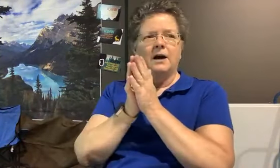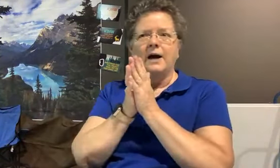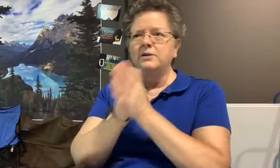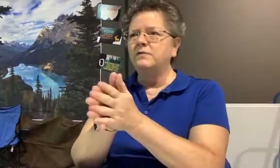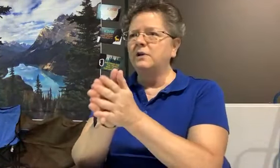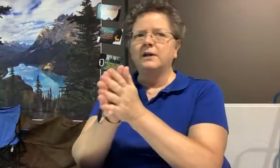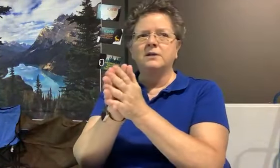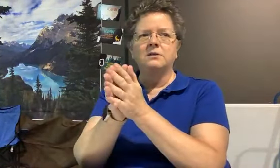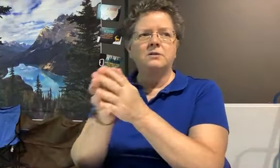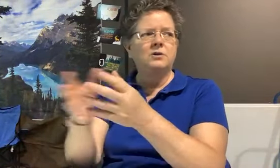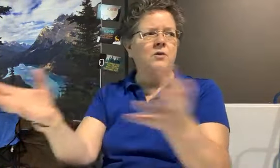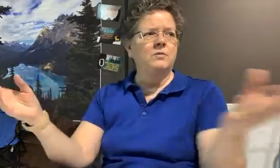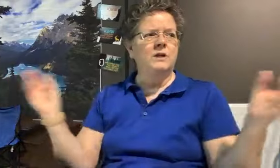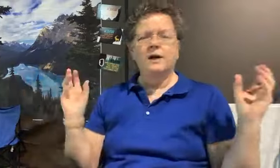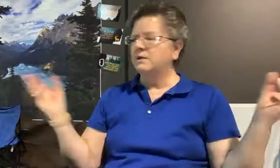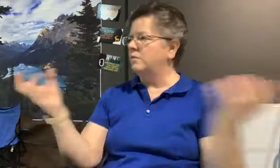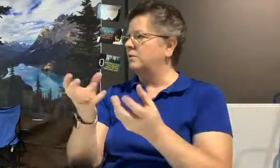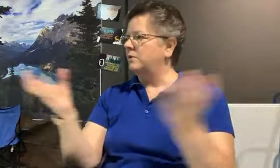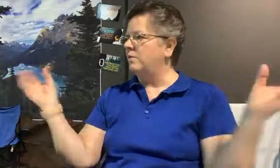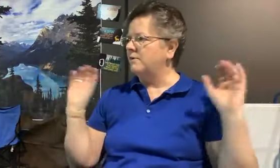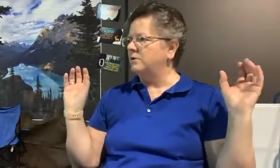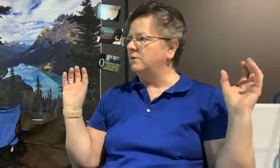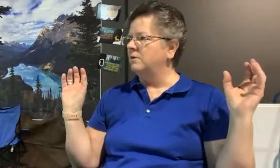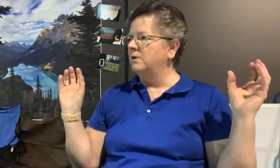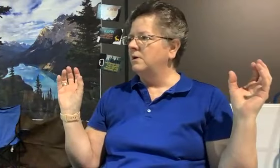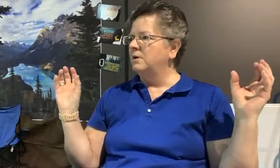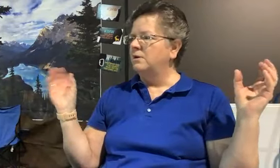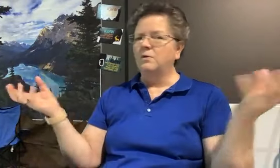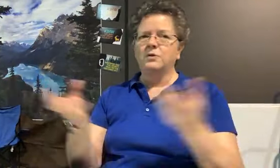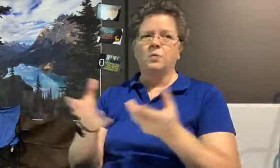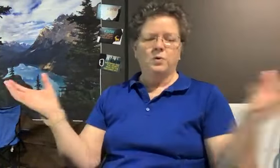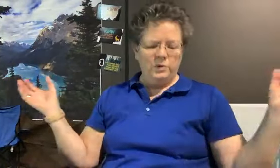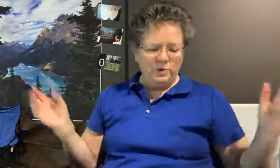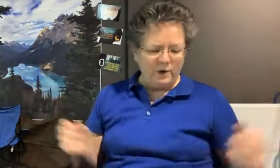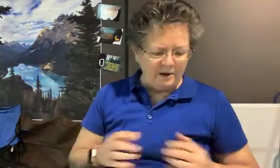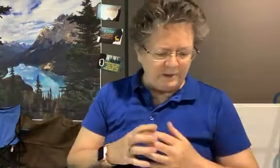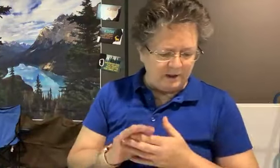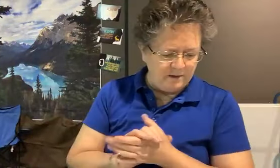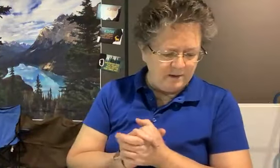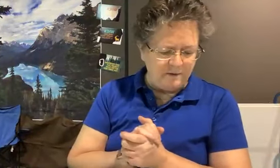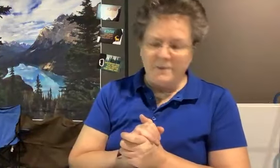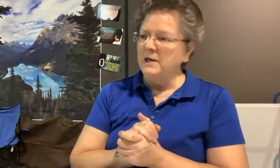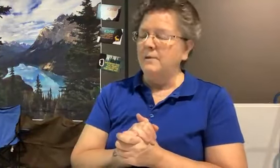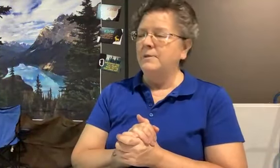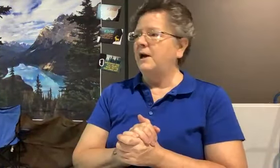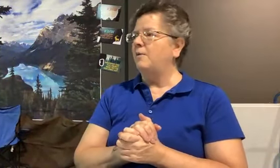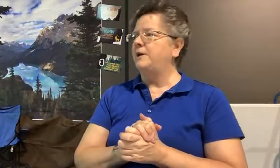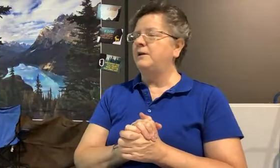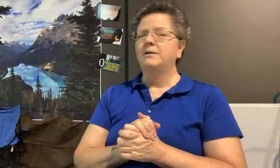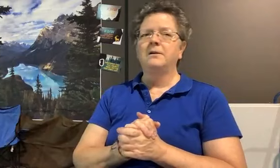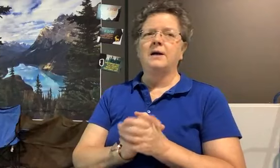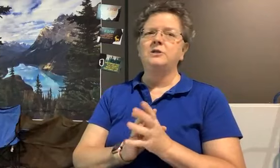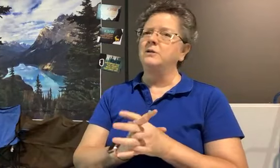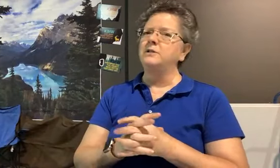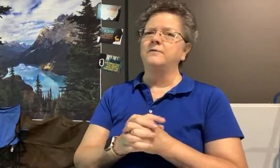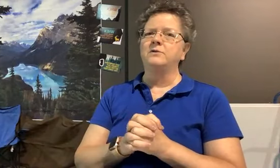I just feel like it's, don't be like the world around you. The world around me, and for me, I mean, I share stuff on